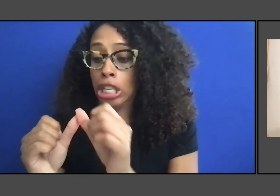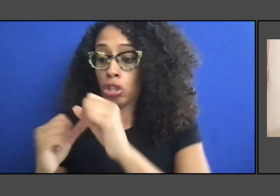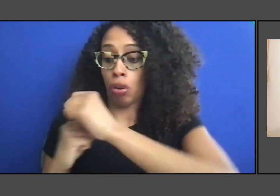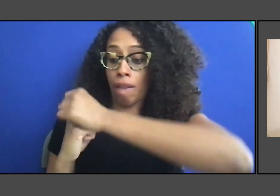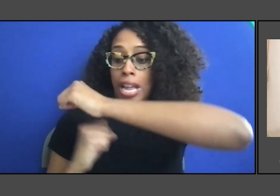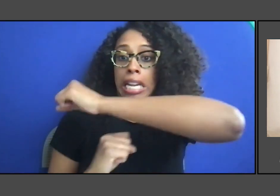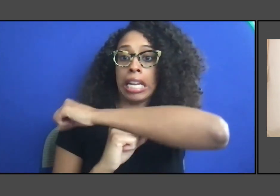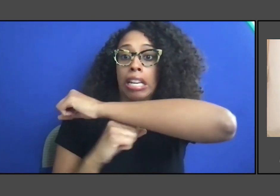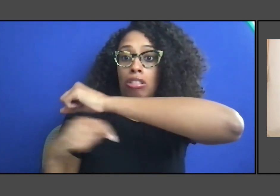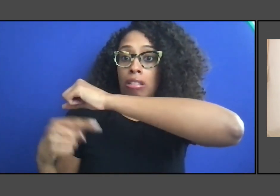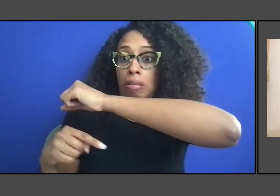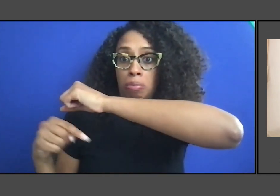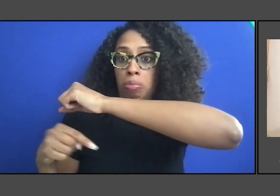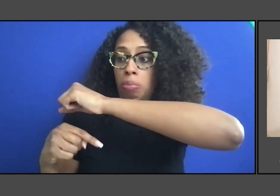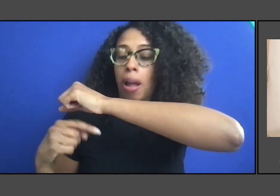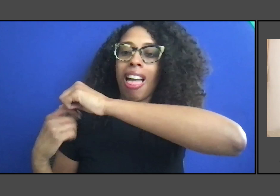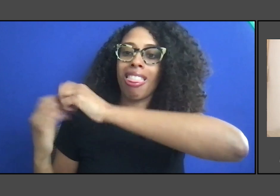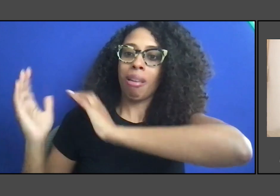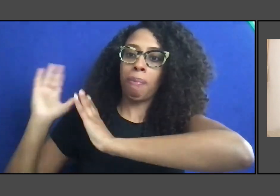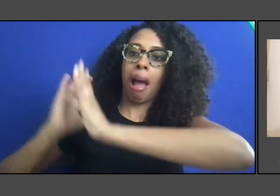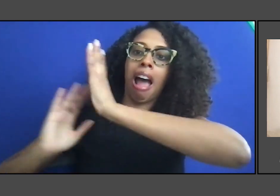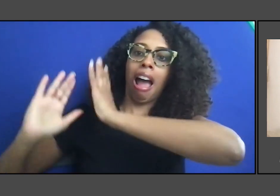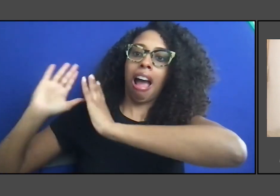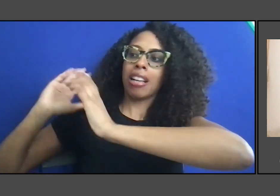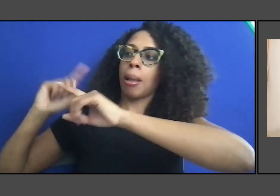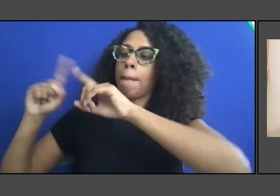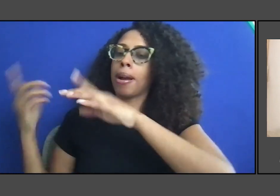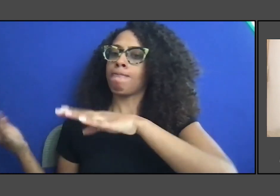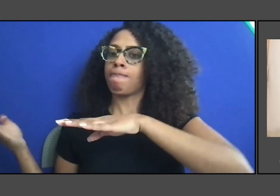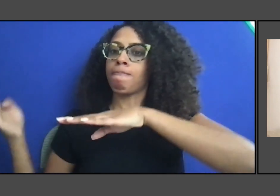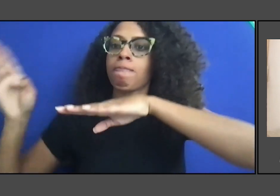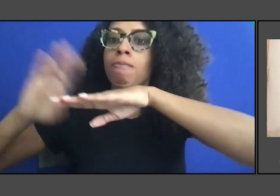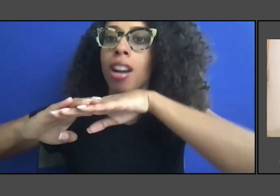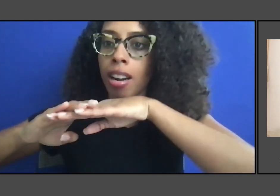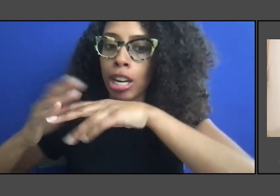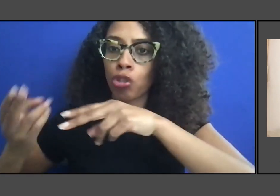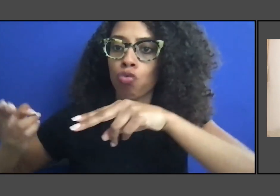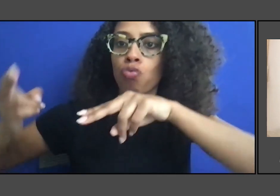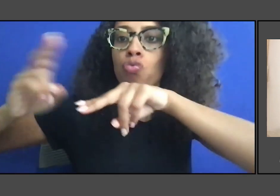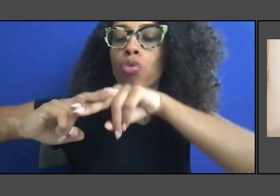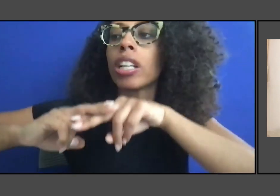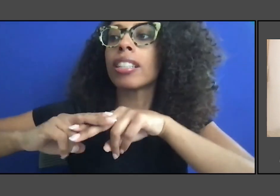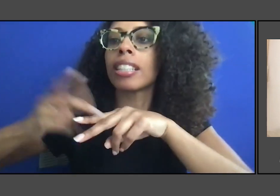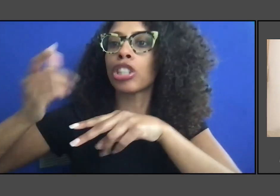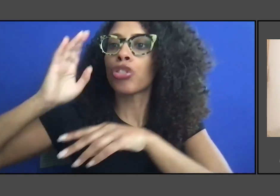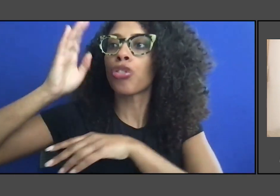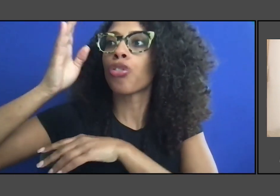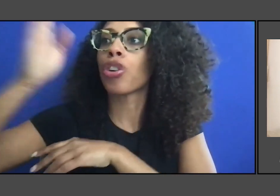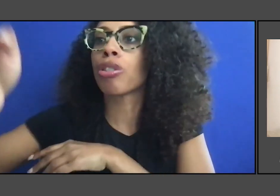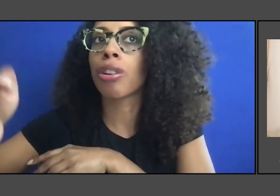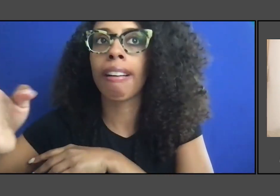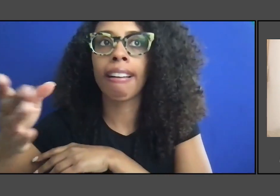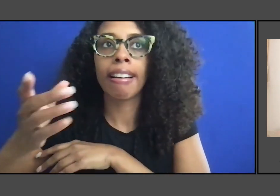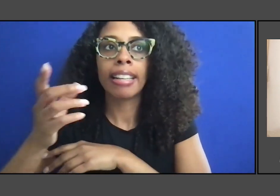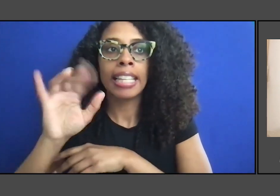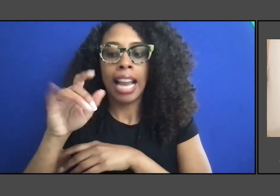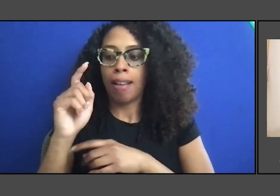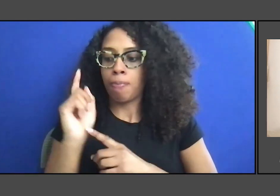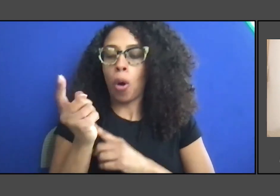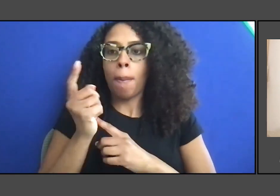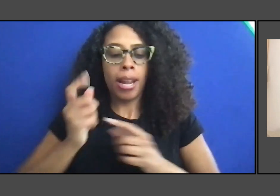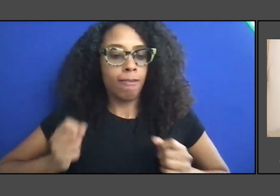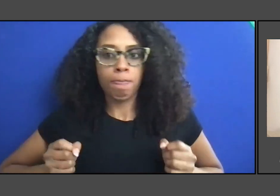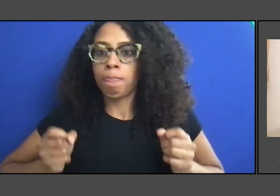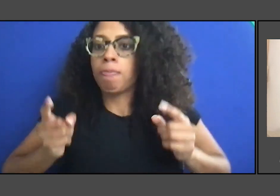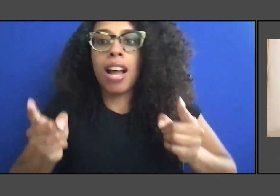constantly Mm. being creative and innovative in the moment. So there's just this excitement. And